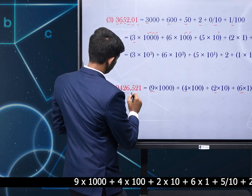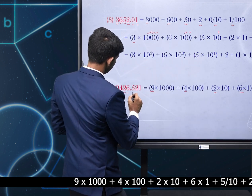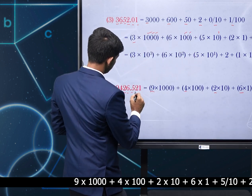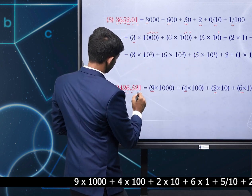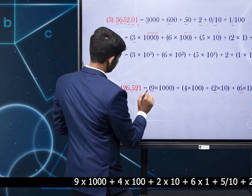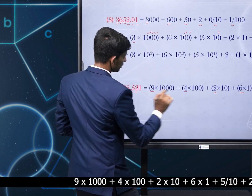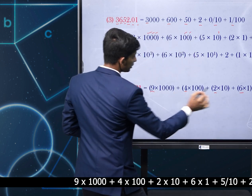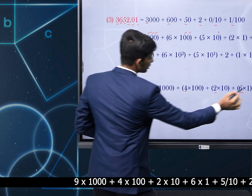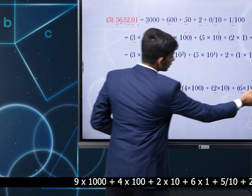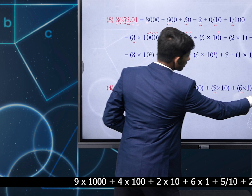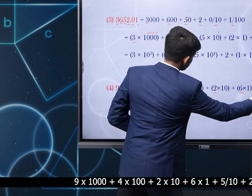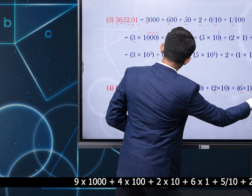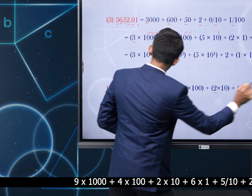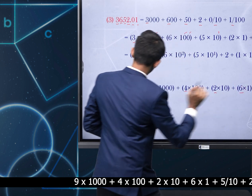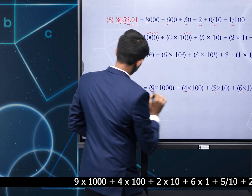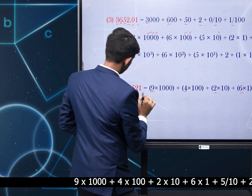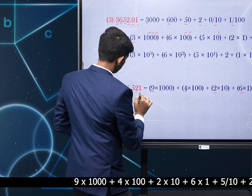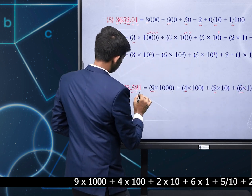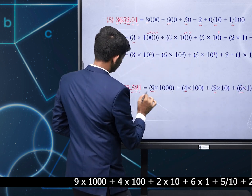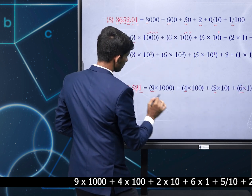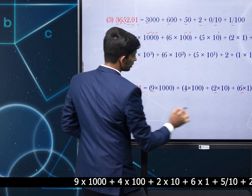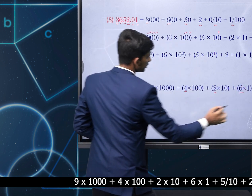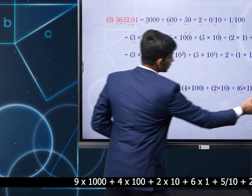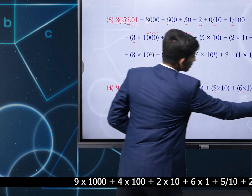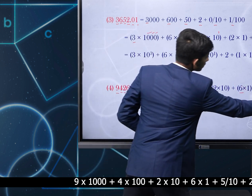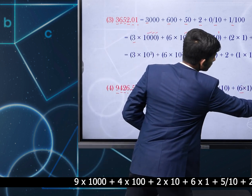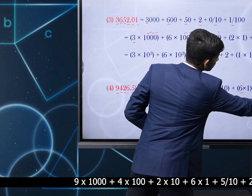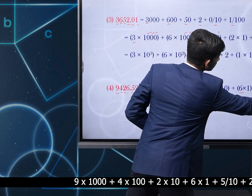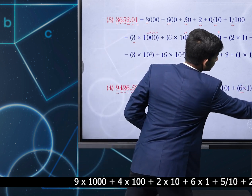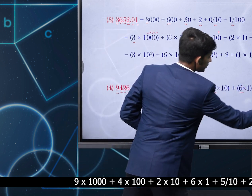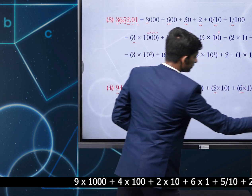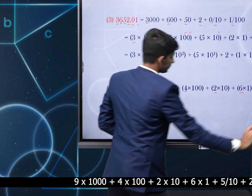plus 2 by 100 plus 1 by 1000.